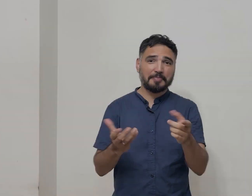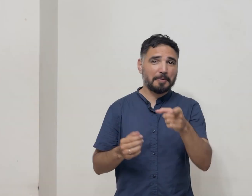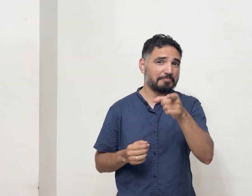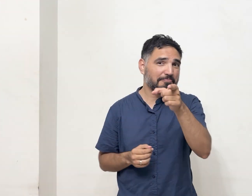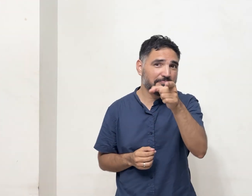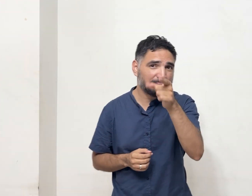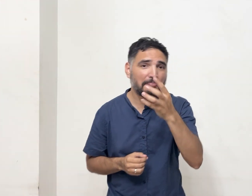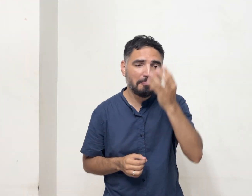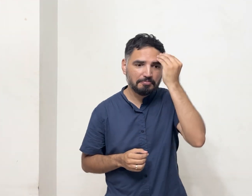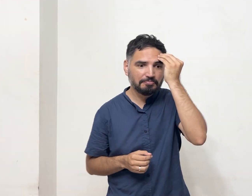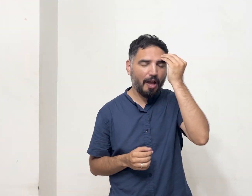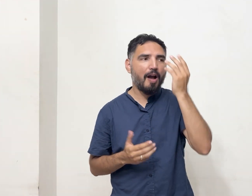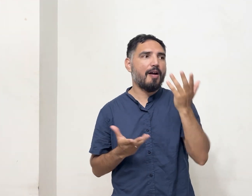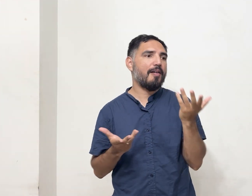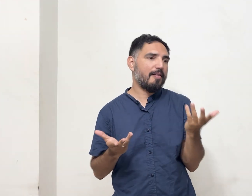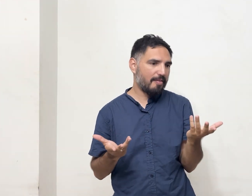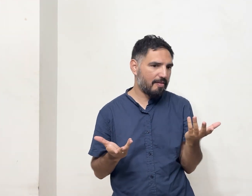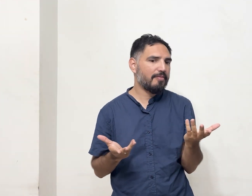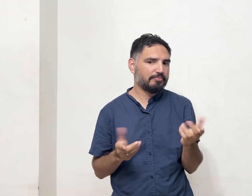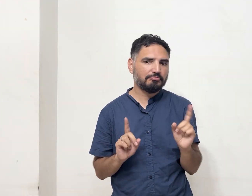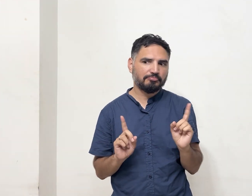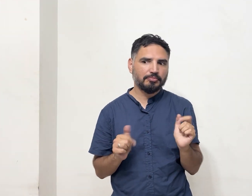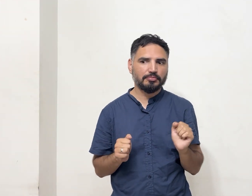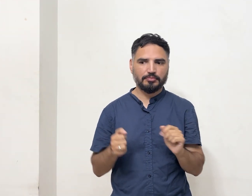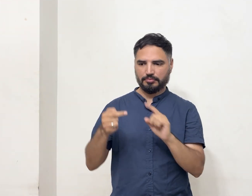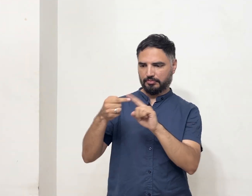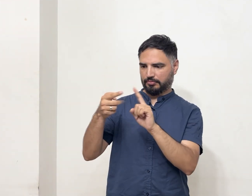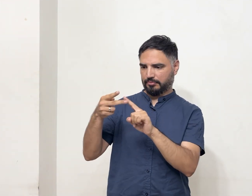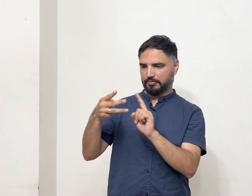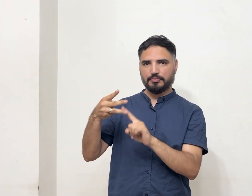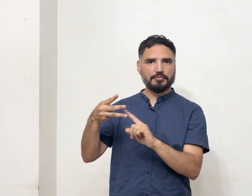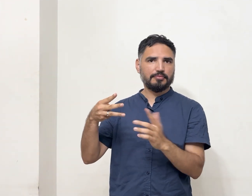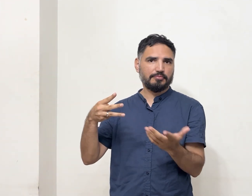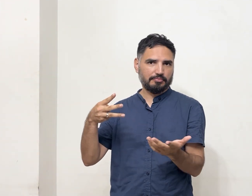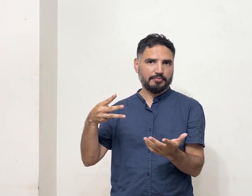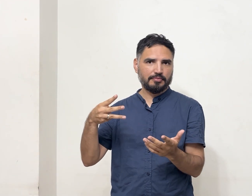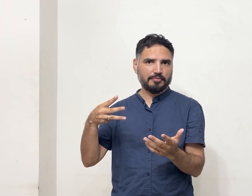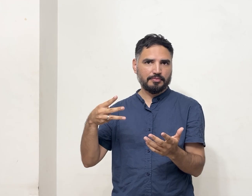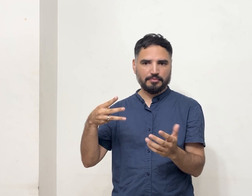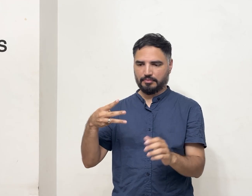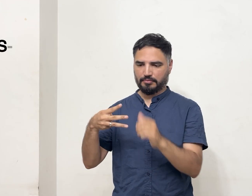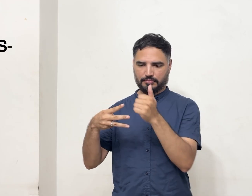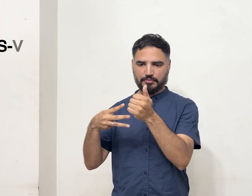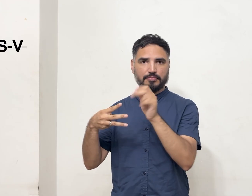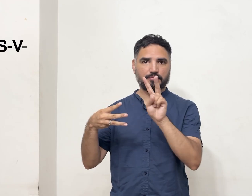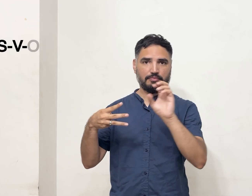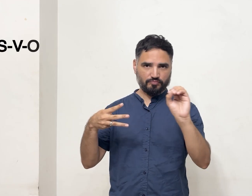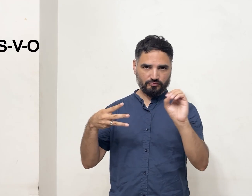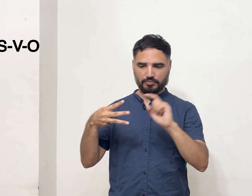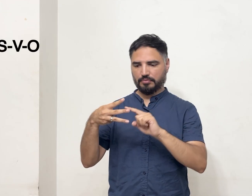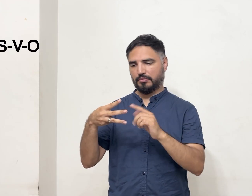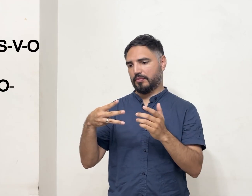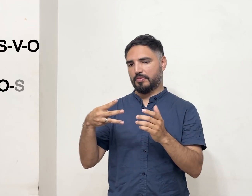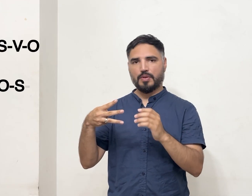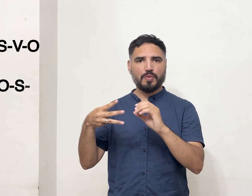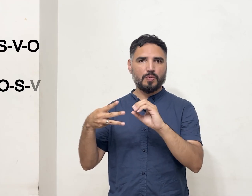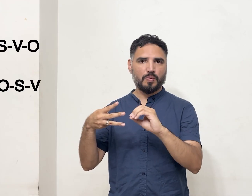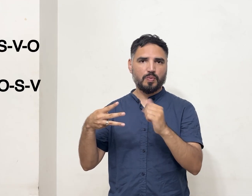So, you've understood that the three most common ways to structure sentences in sign language are subject, verb, object, object,